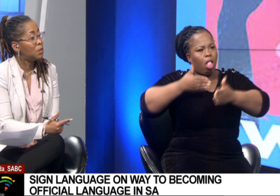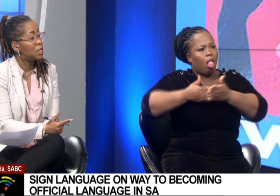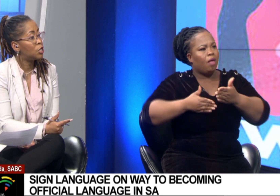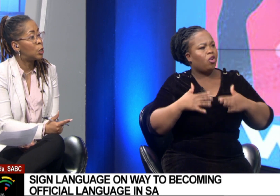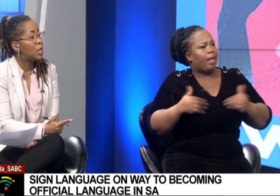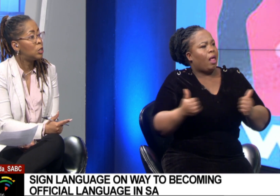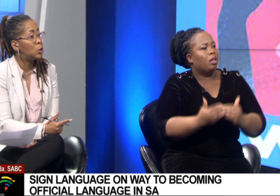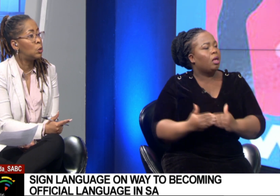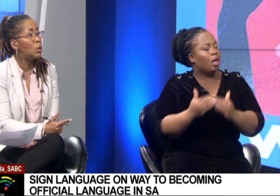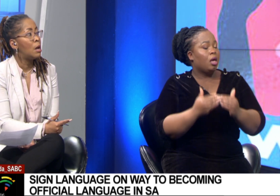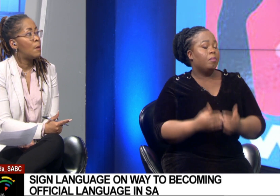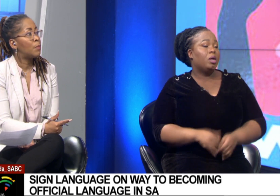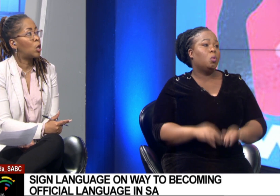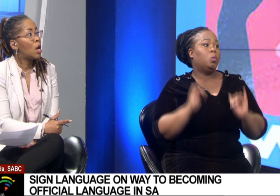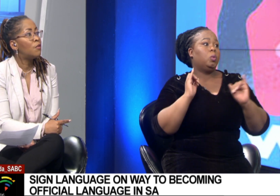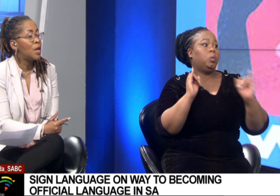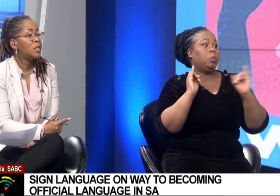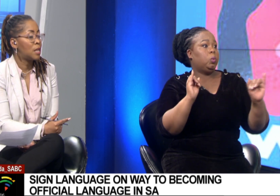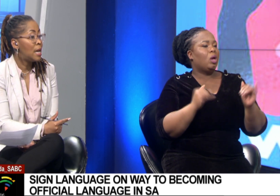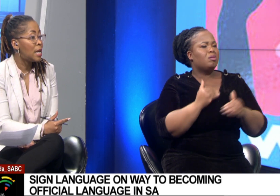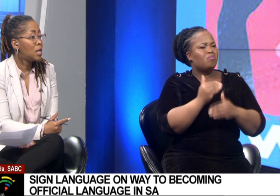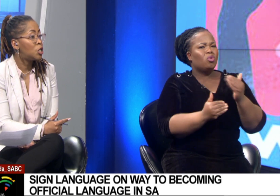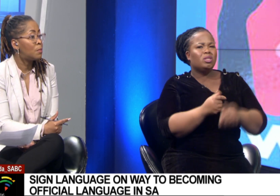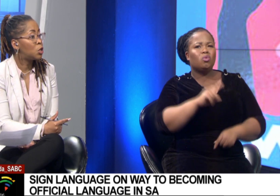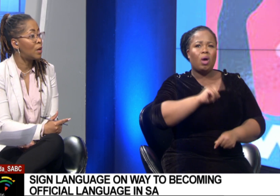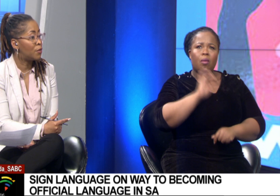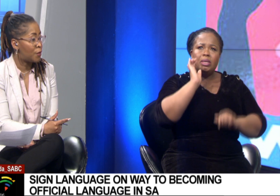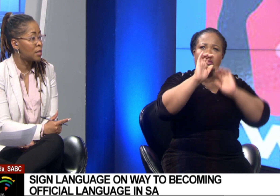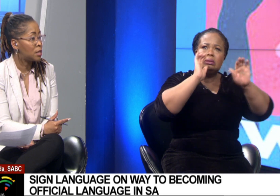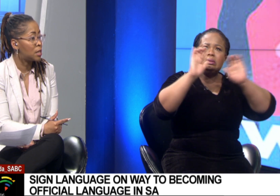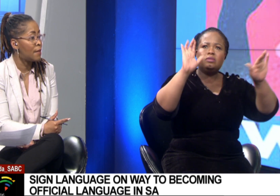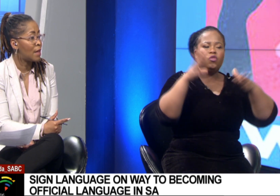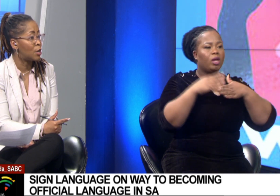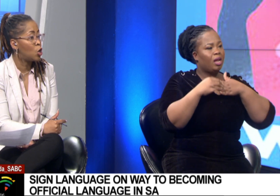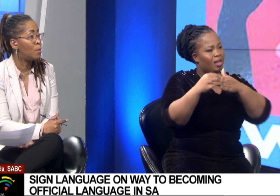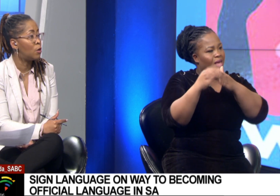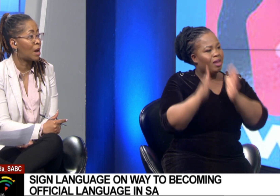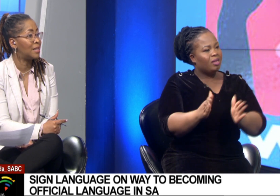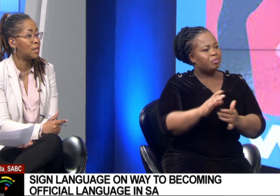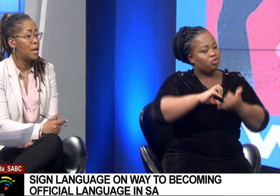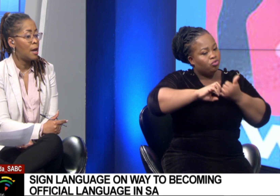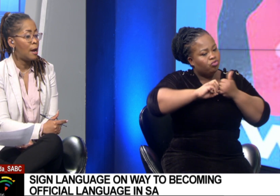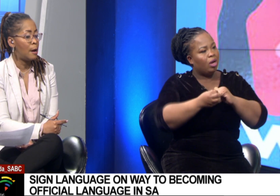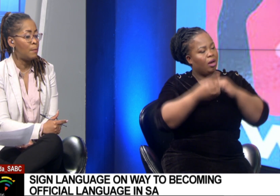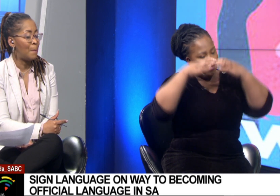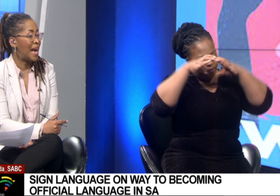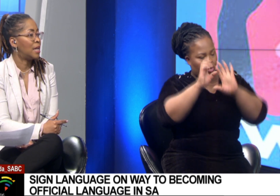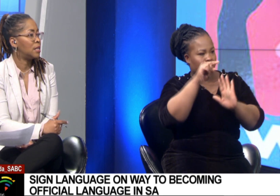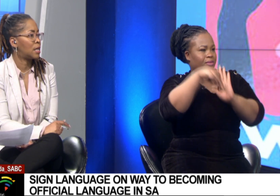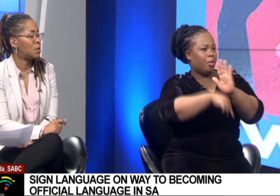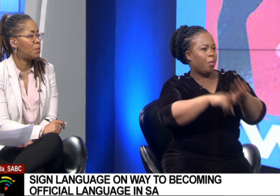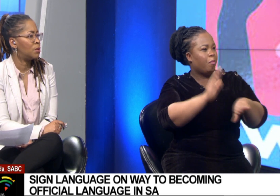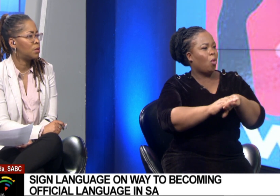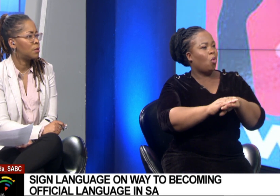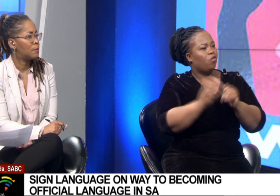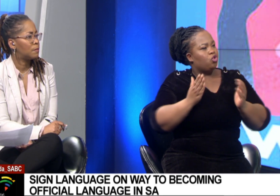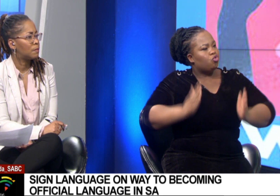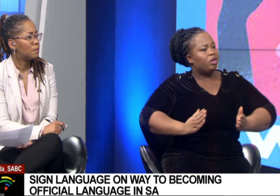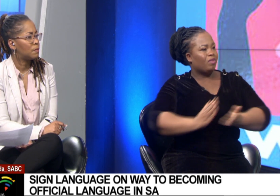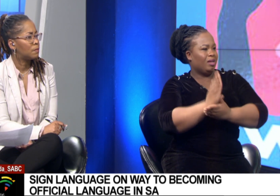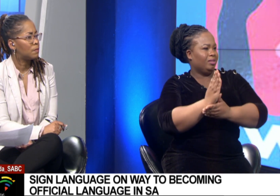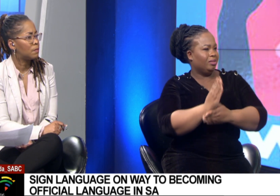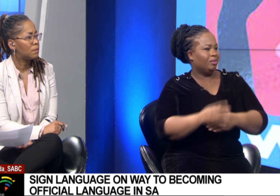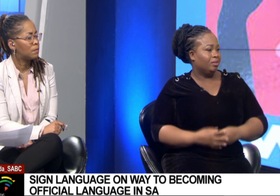expensive process, and you need to convince leadership to invest in that human rights balance, I suppose.